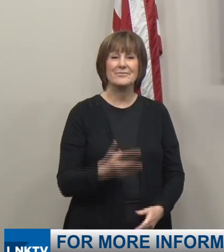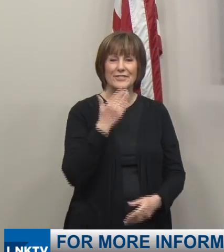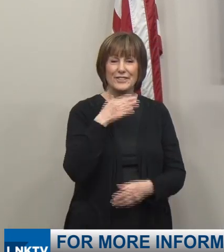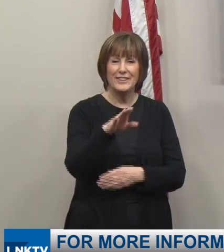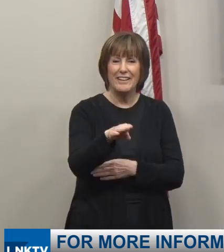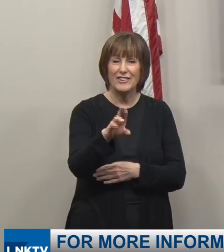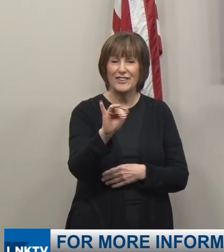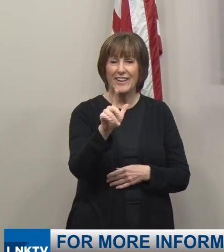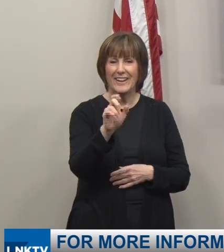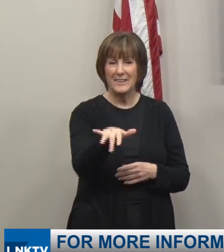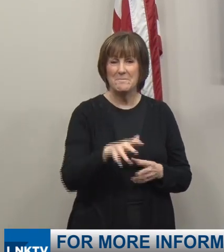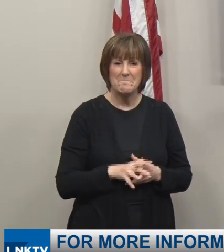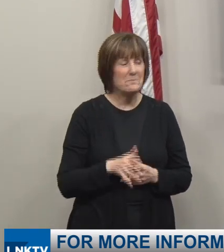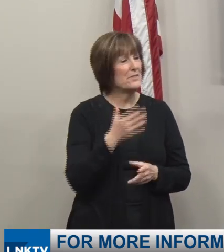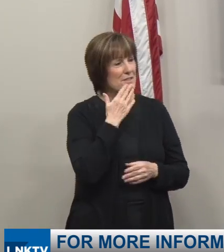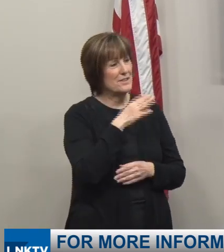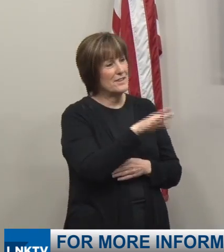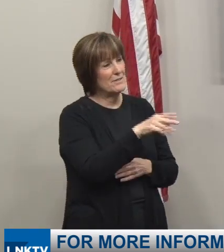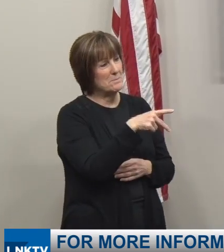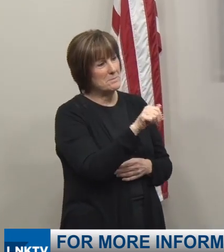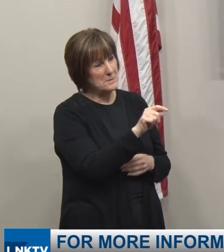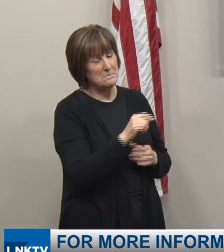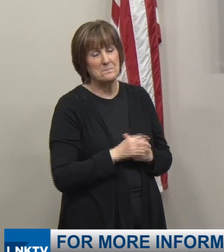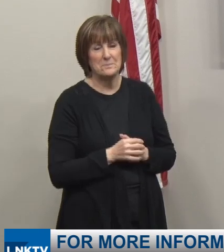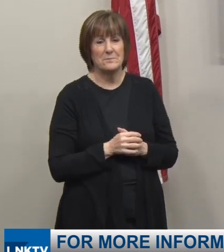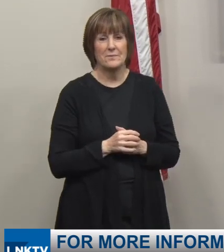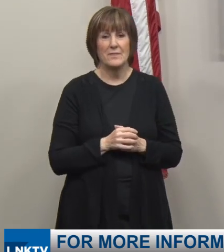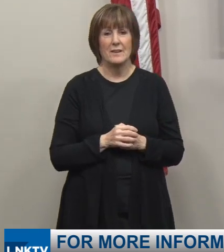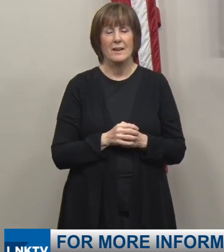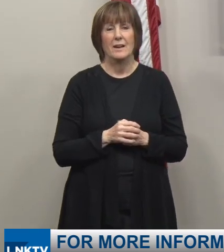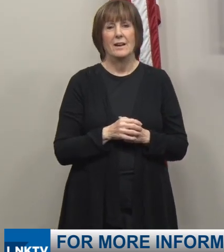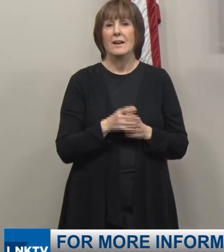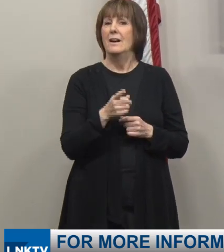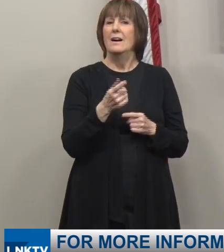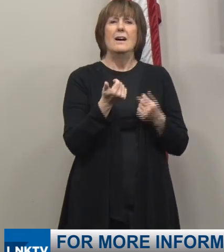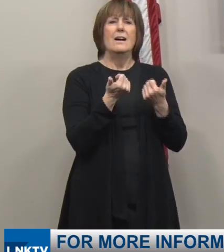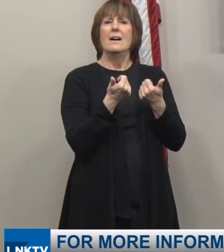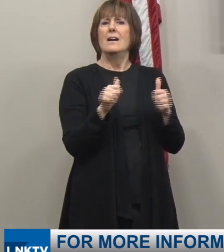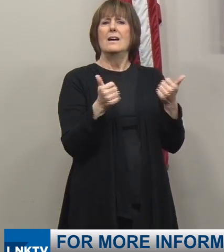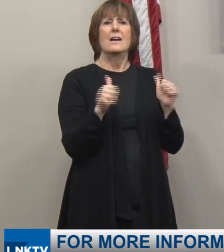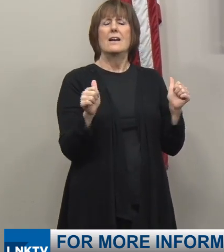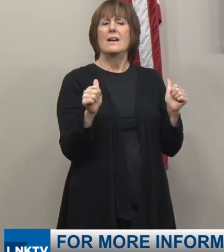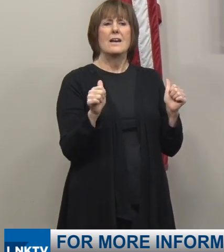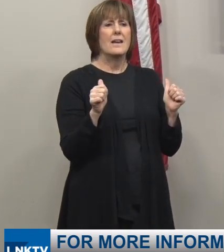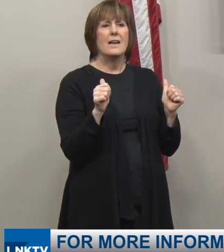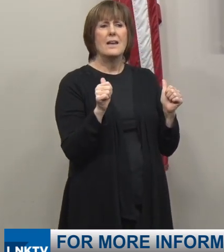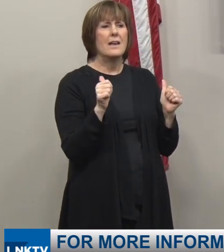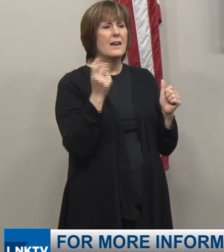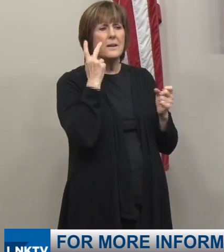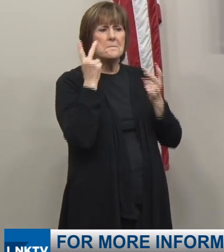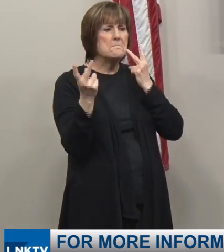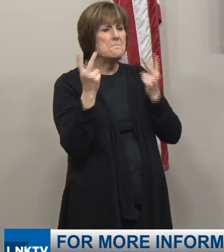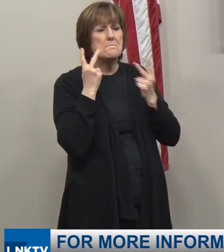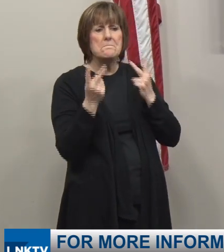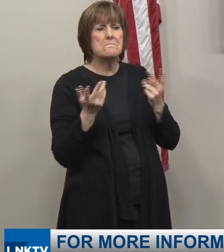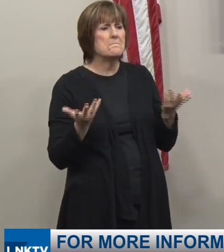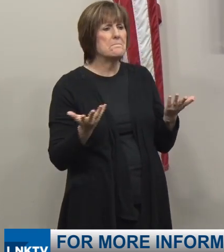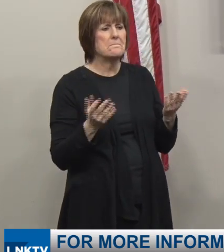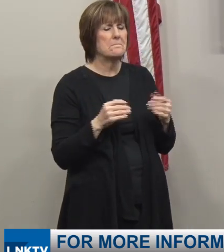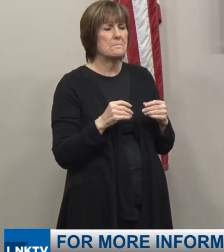Good afternoon, Riley. Good afternoon, Pat. Have there been any indications that